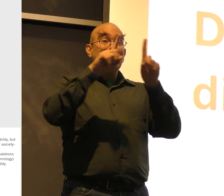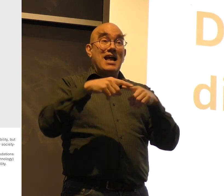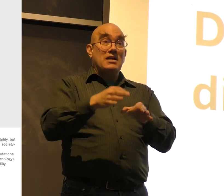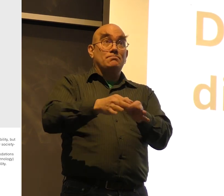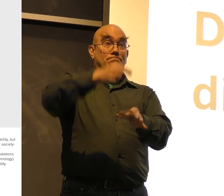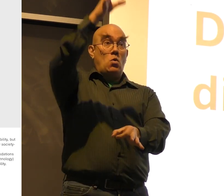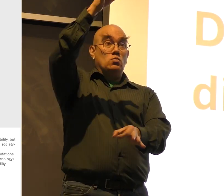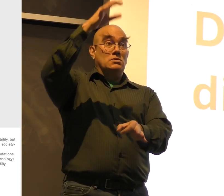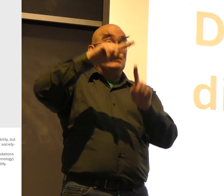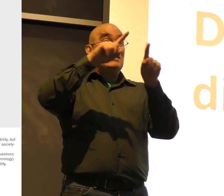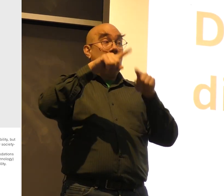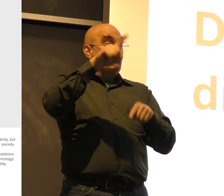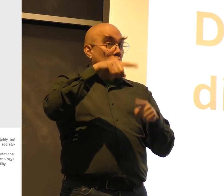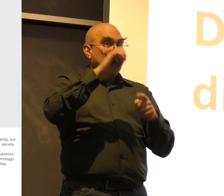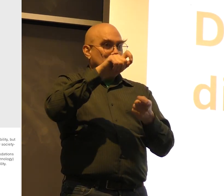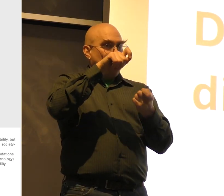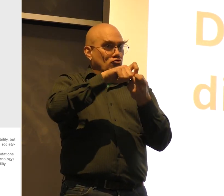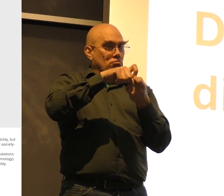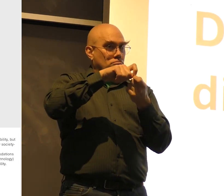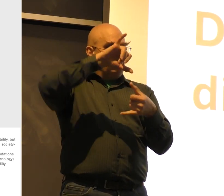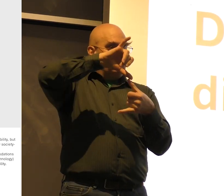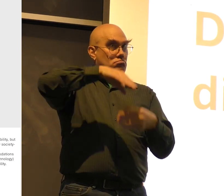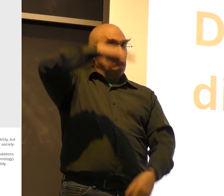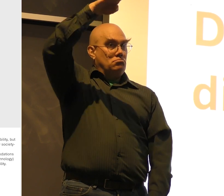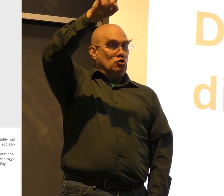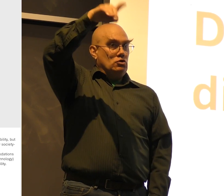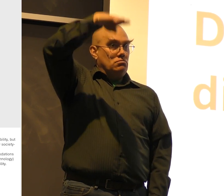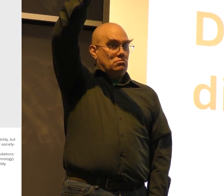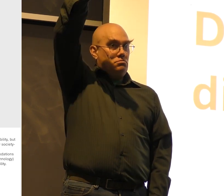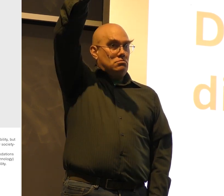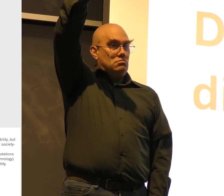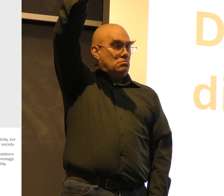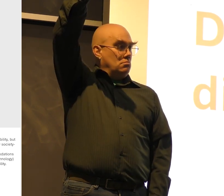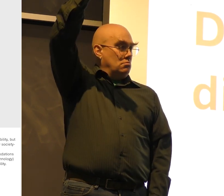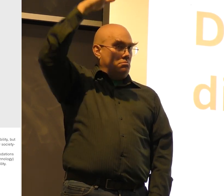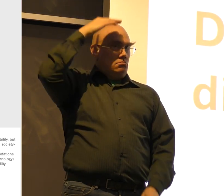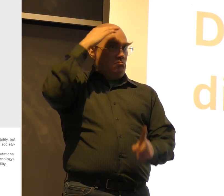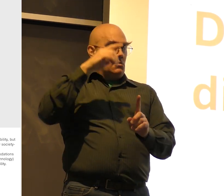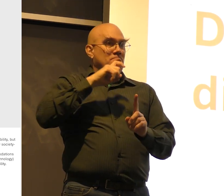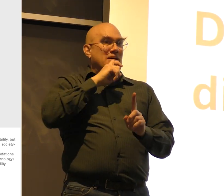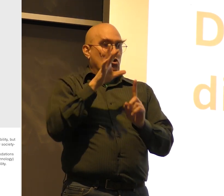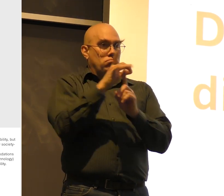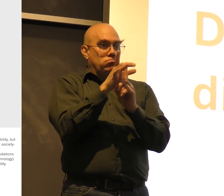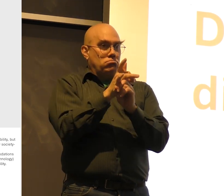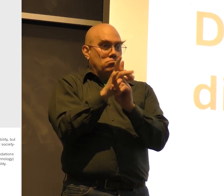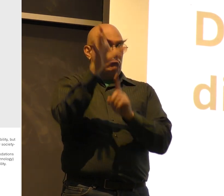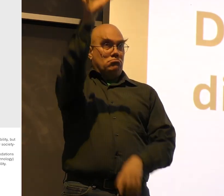And so there's a street sign, for example, a pole, that is supposed to be at a certain height according to code. And there are